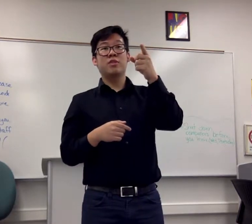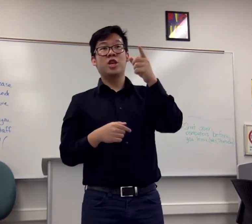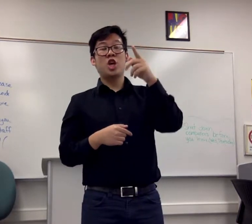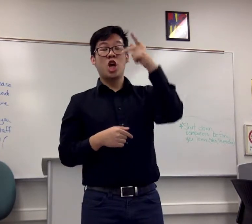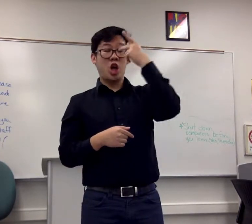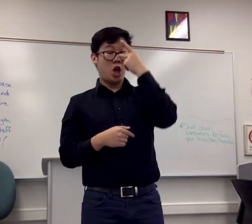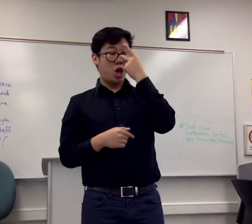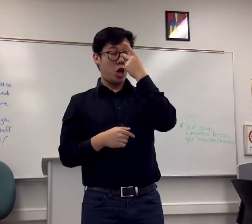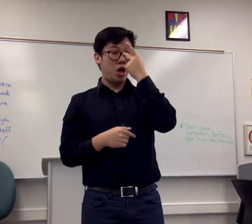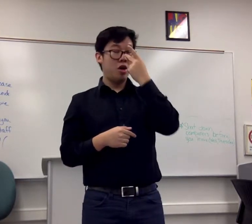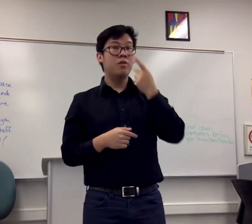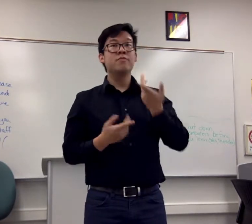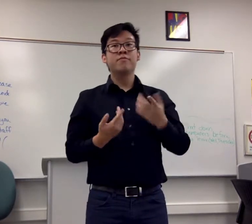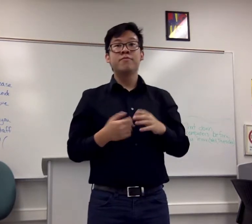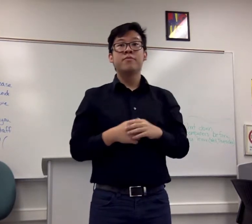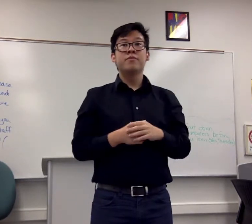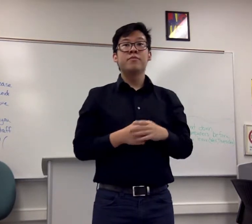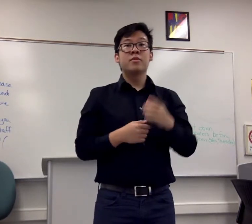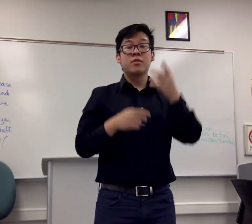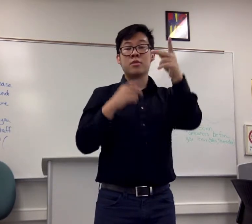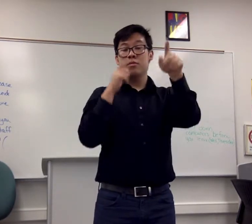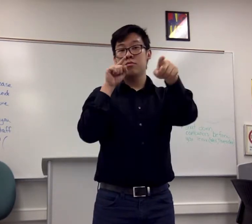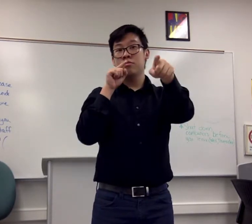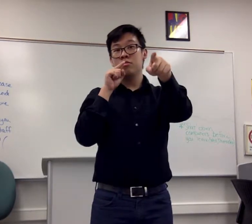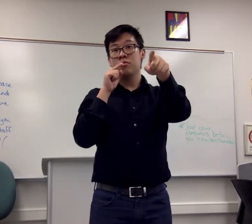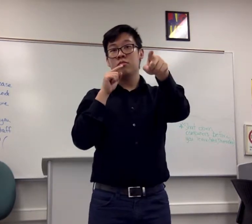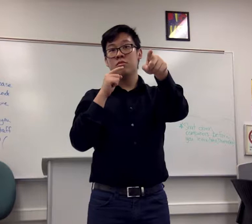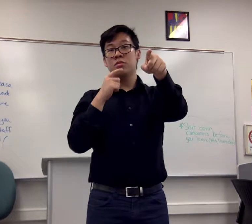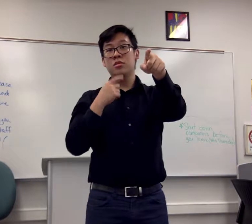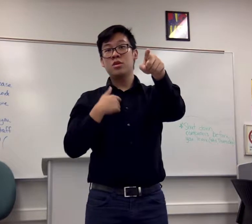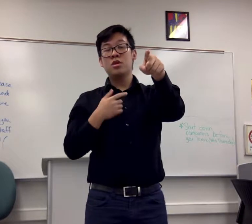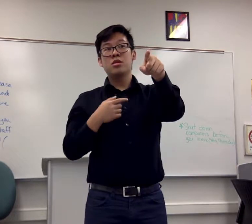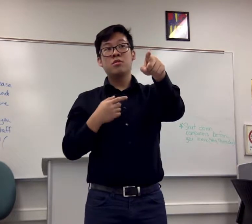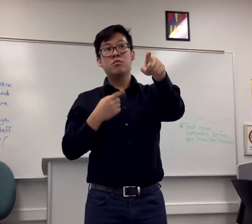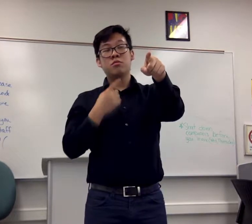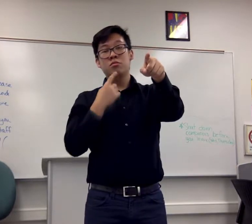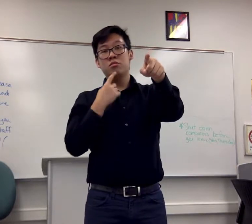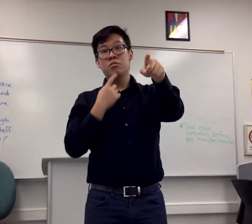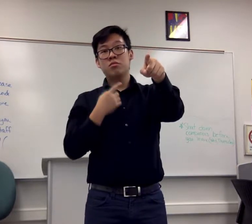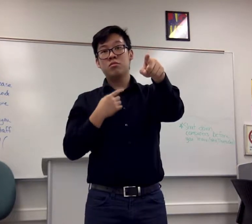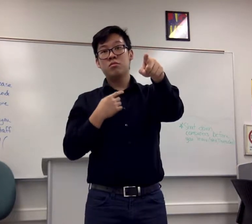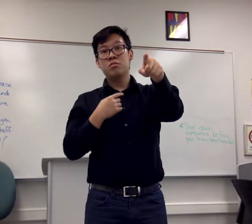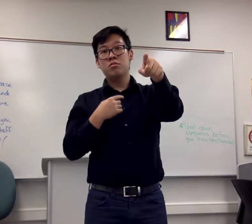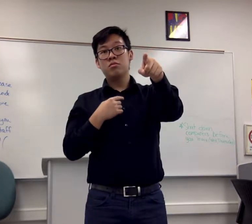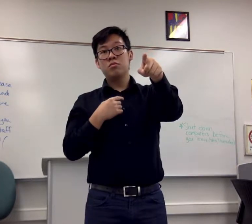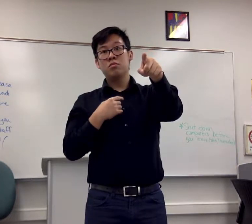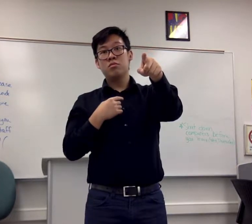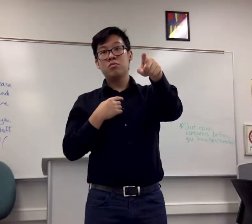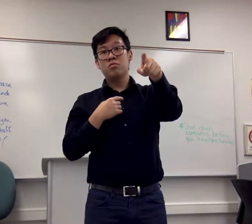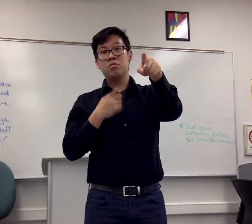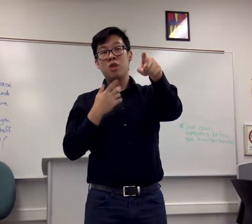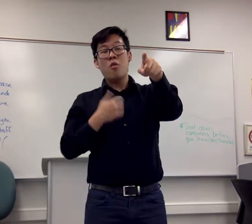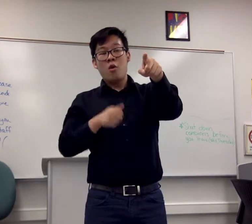saying anything else with prior knowledge, I guess you could say it's a bit of a breach of that confidentiality,